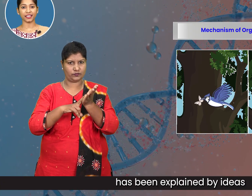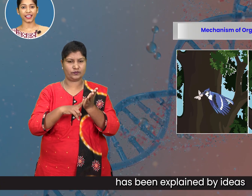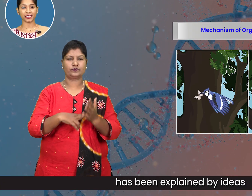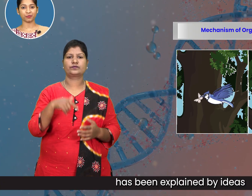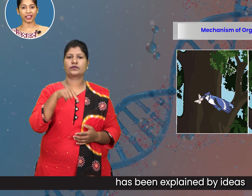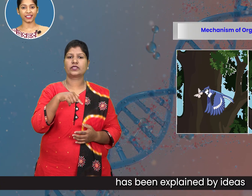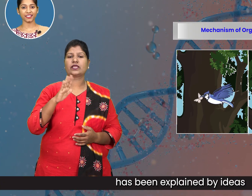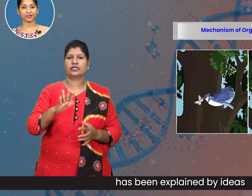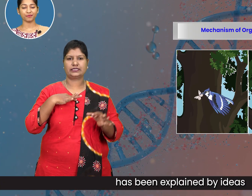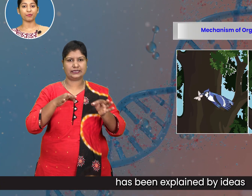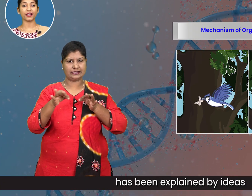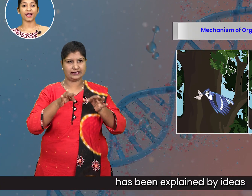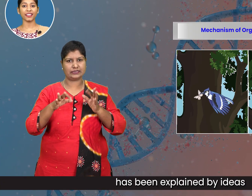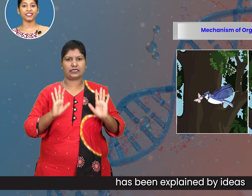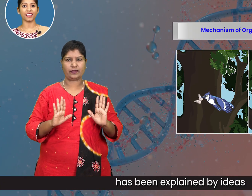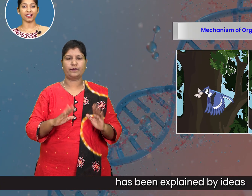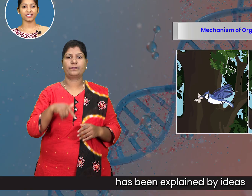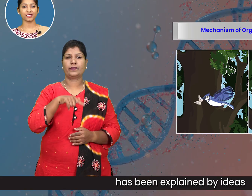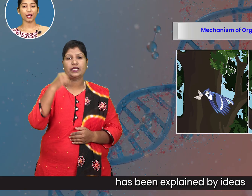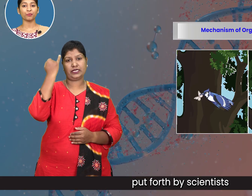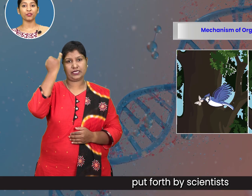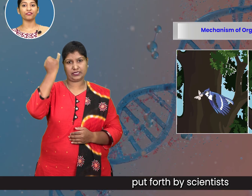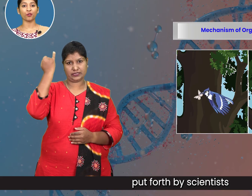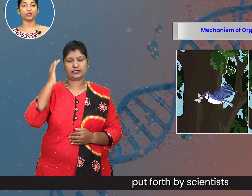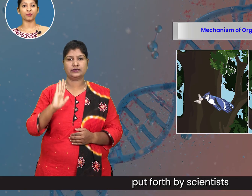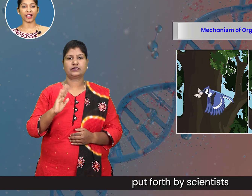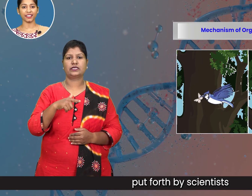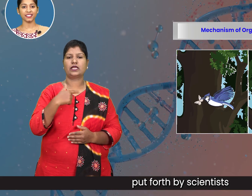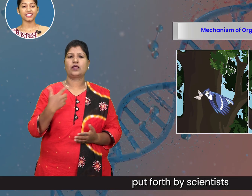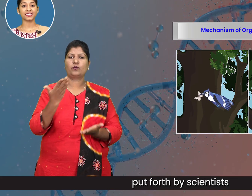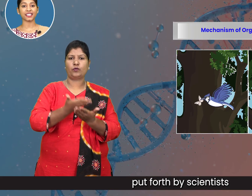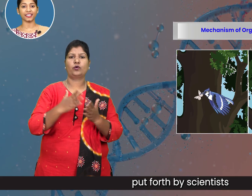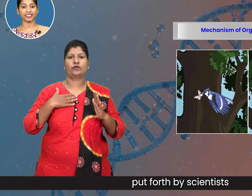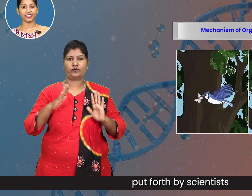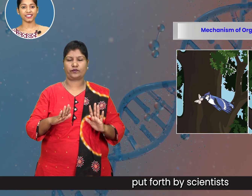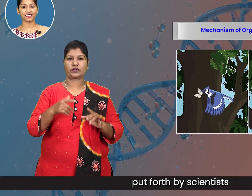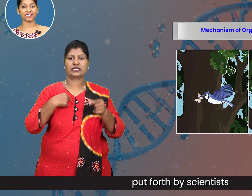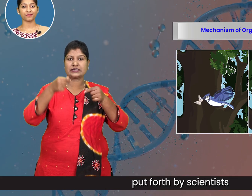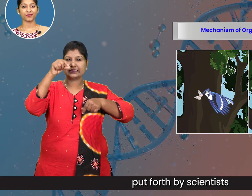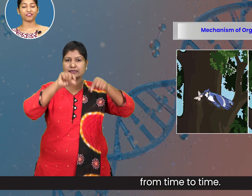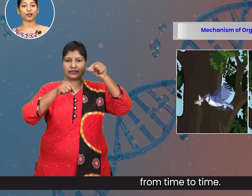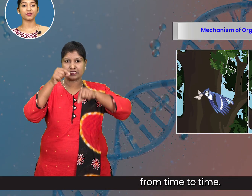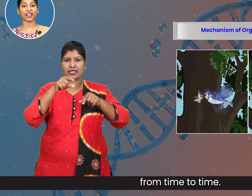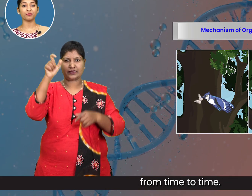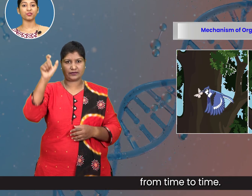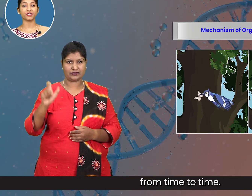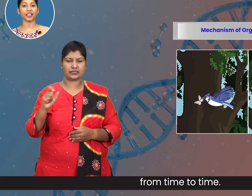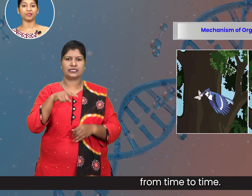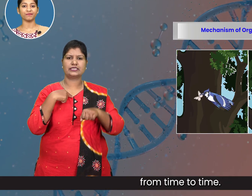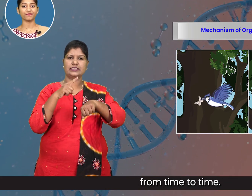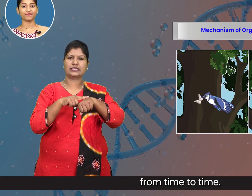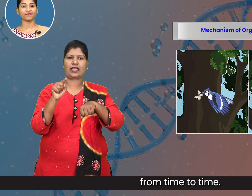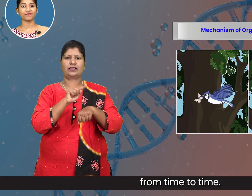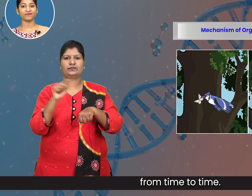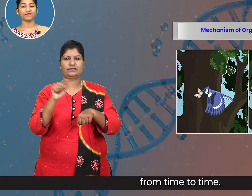has been explained by ideas put forth by scientists from time to